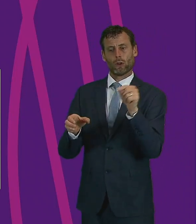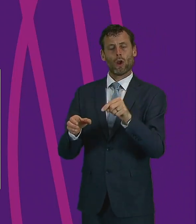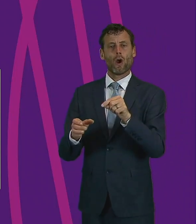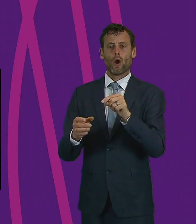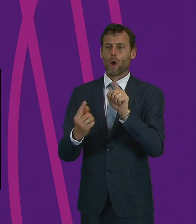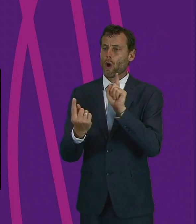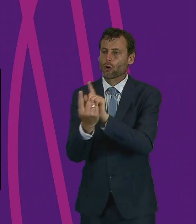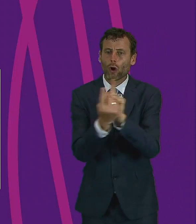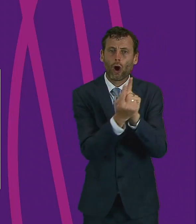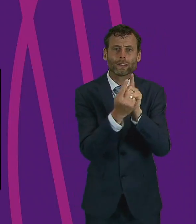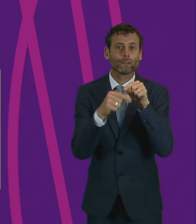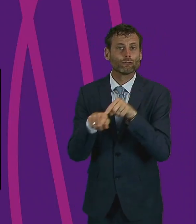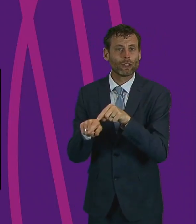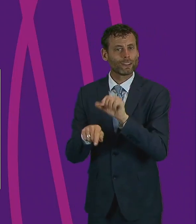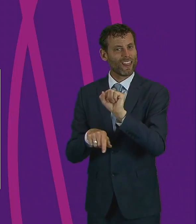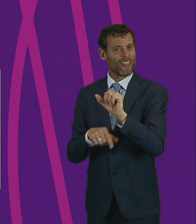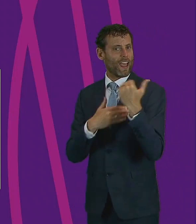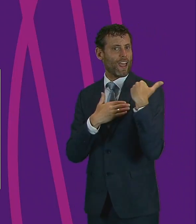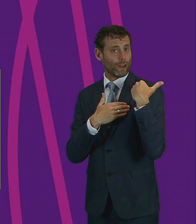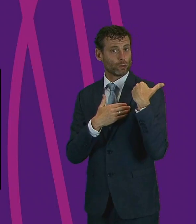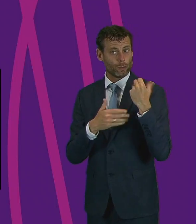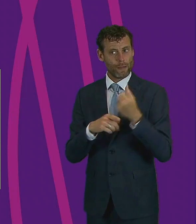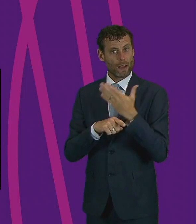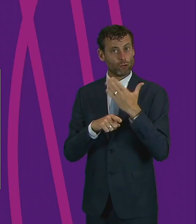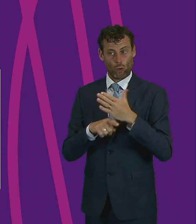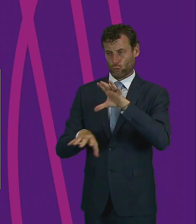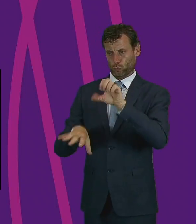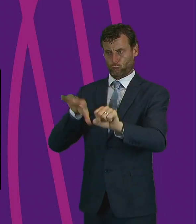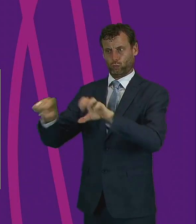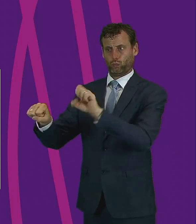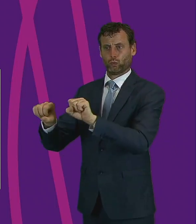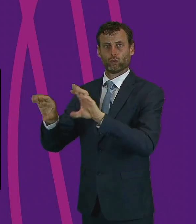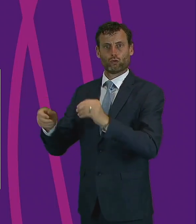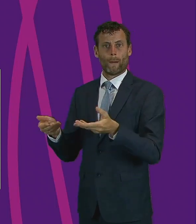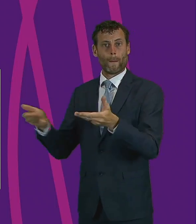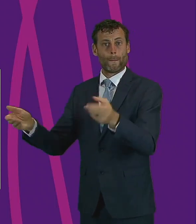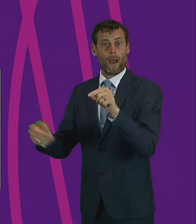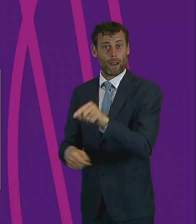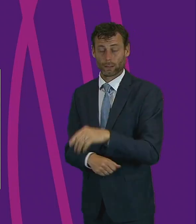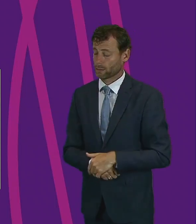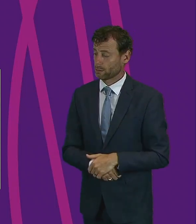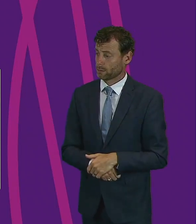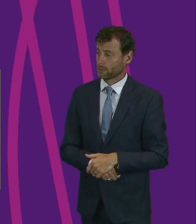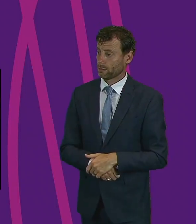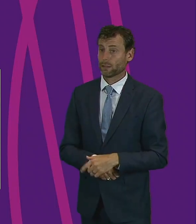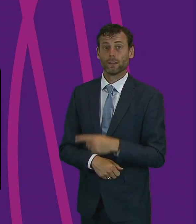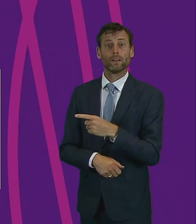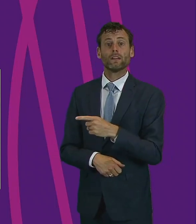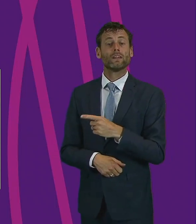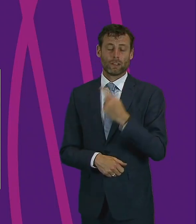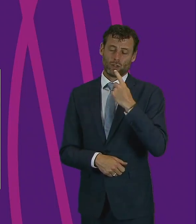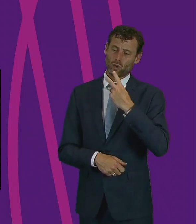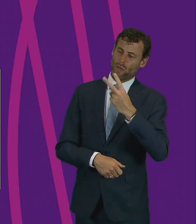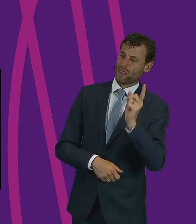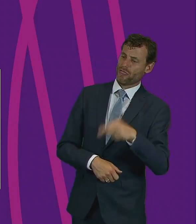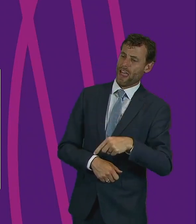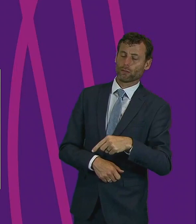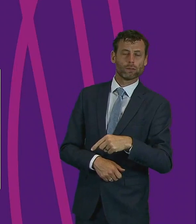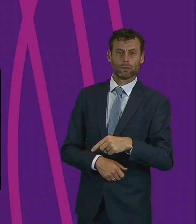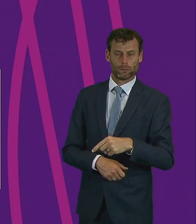work. The past week seen varying numbers of tracers which claim that only 700 would be needed in the